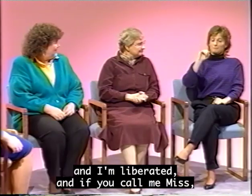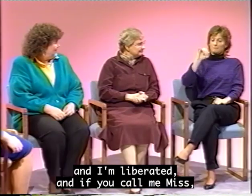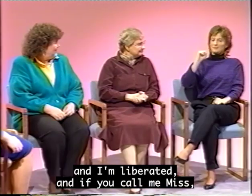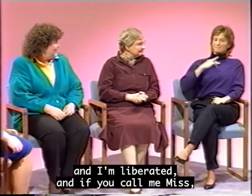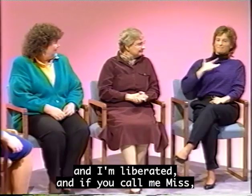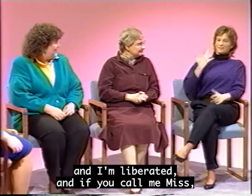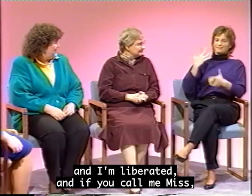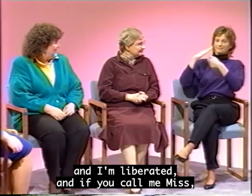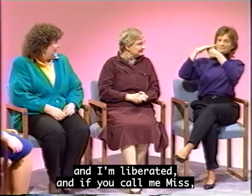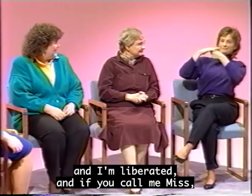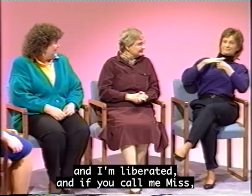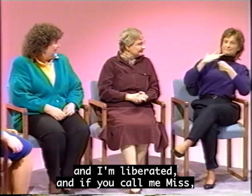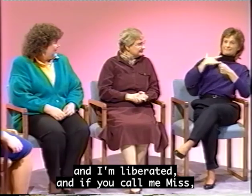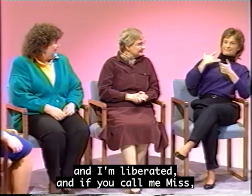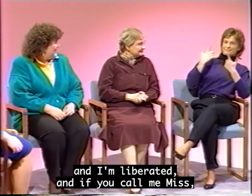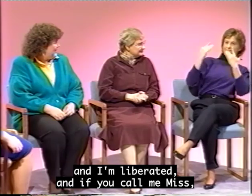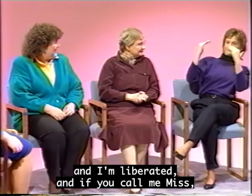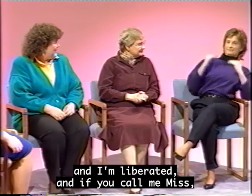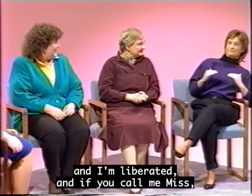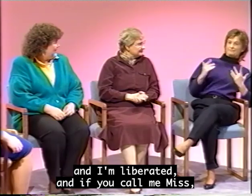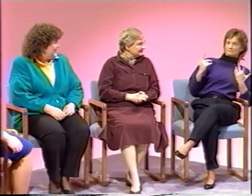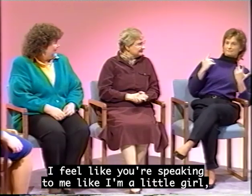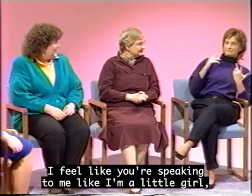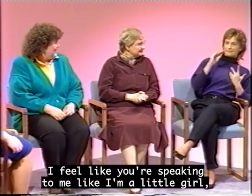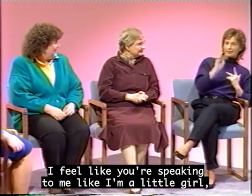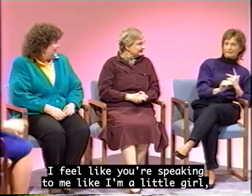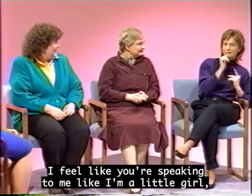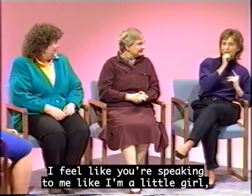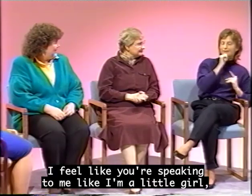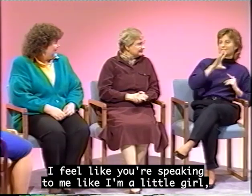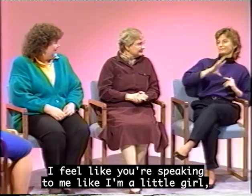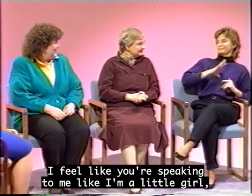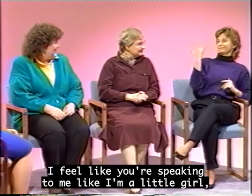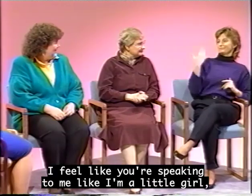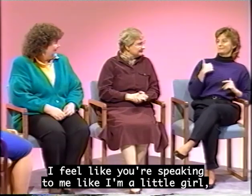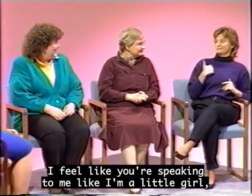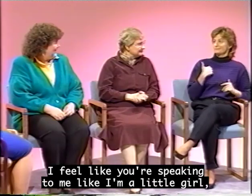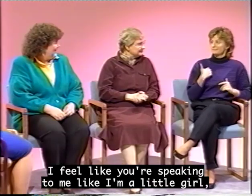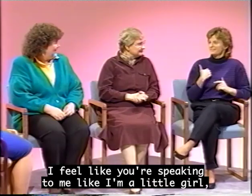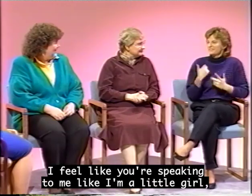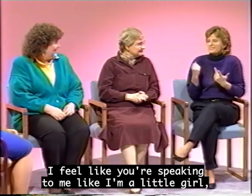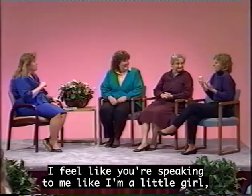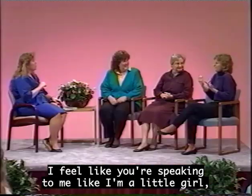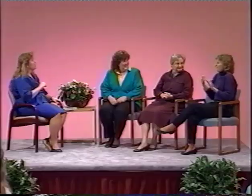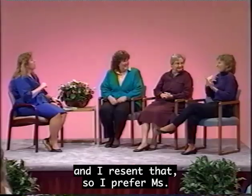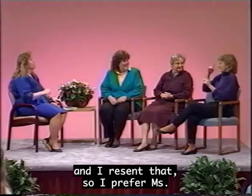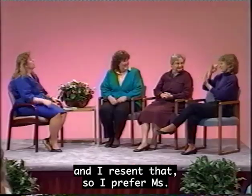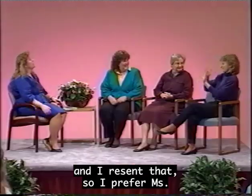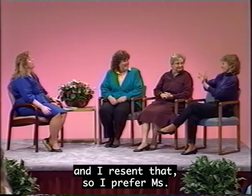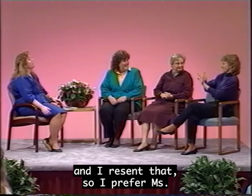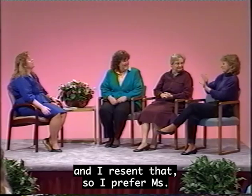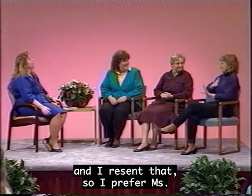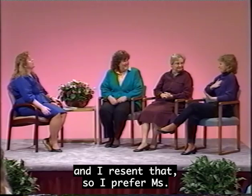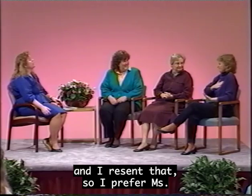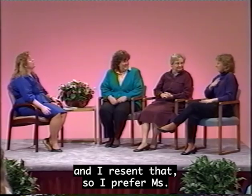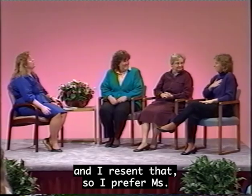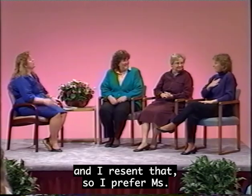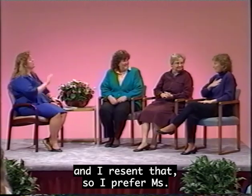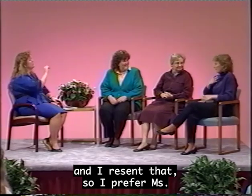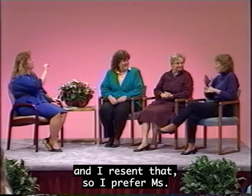I'm liberated. And if you call me Miss, I feel like you're speaking to me like I'm a little girl, and I resent that. So I